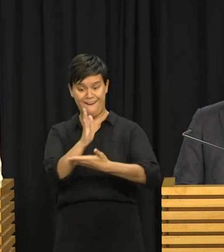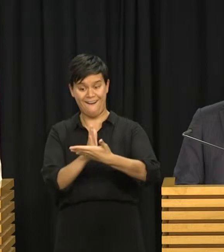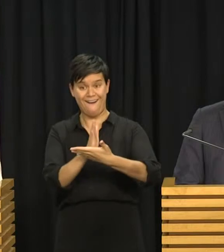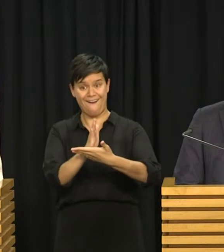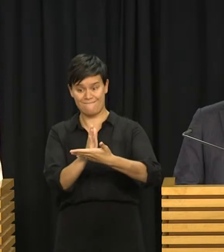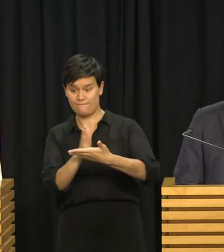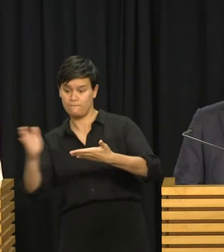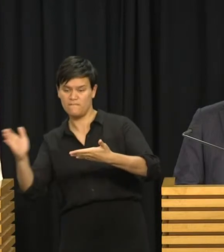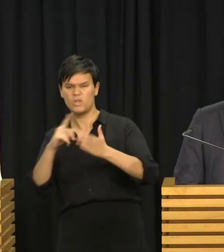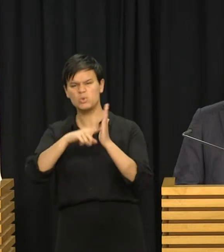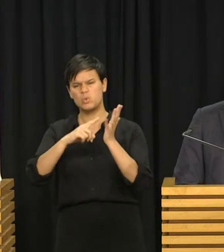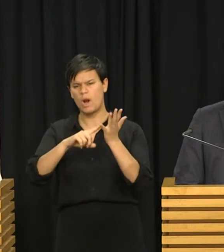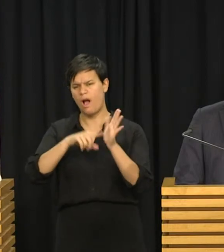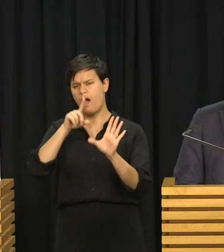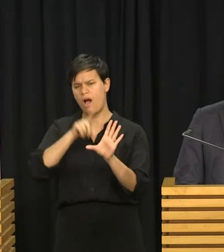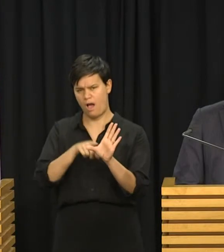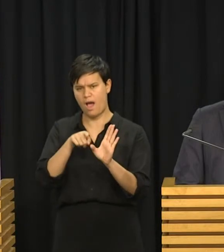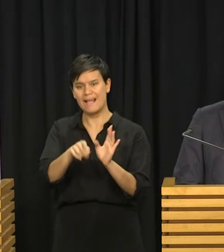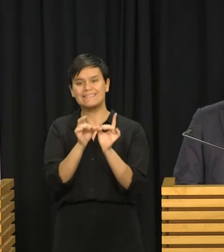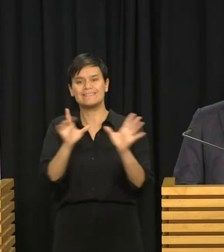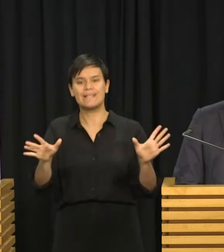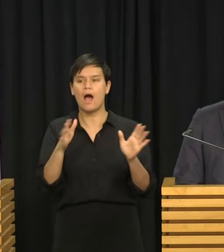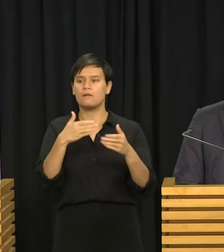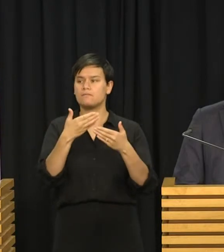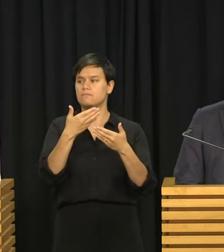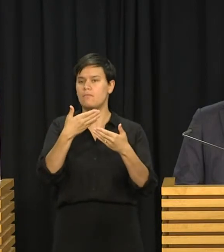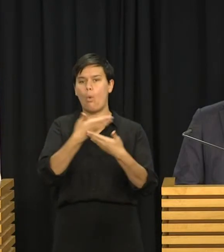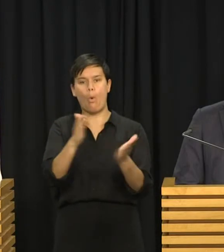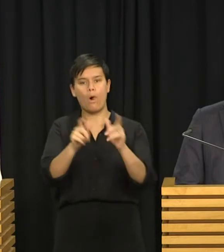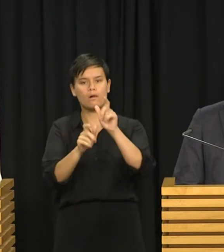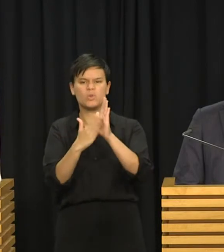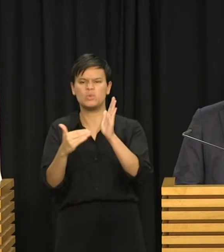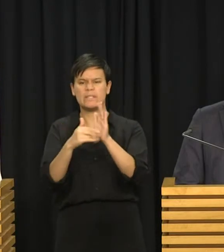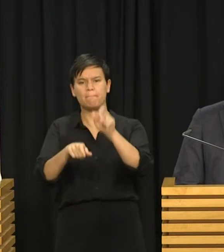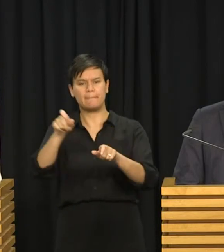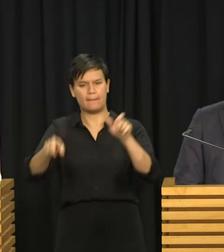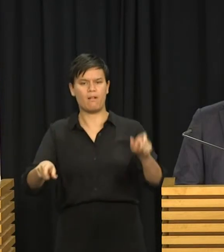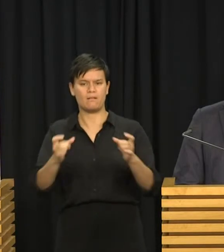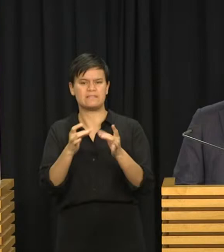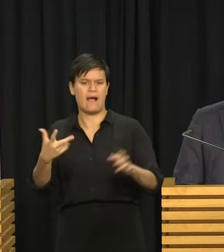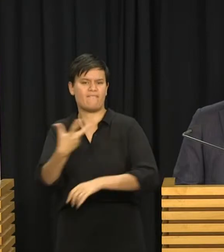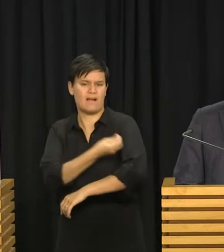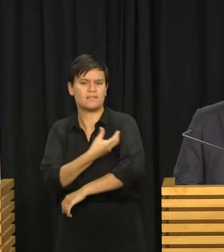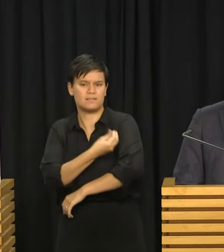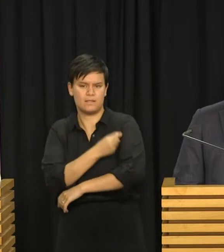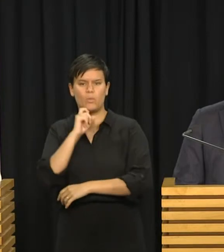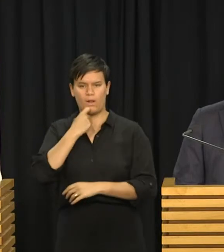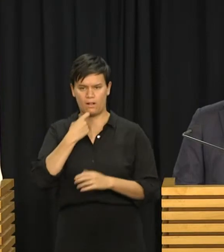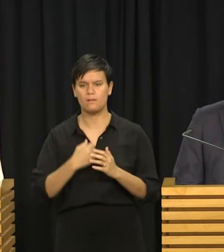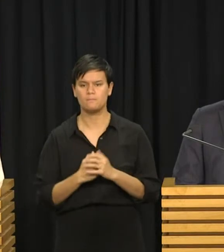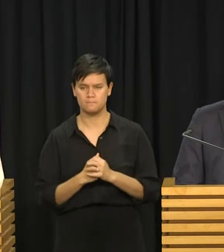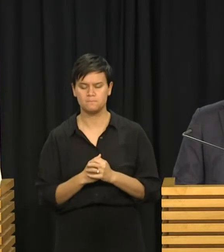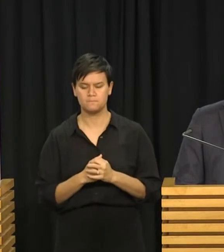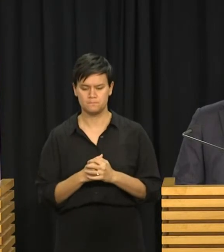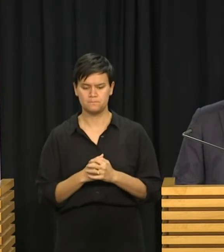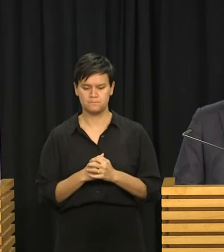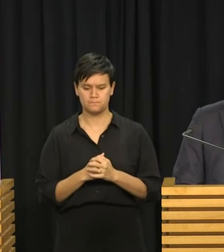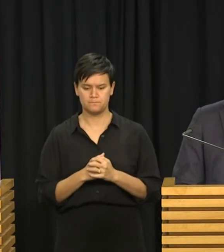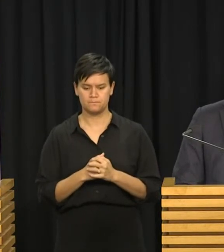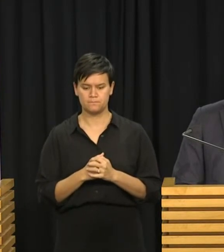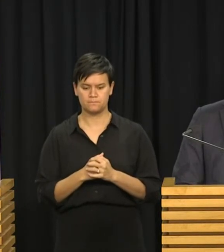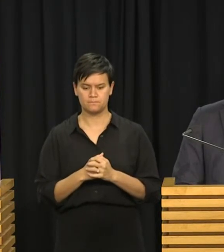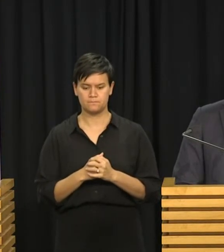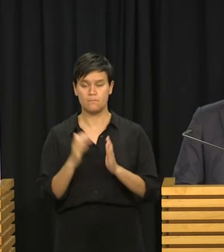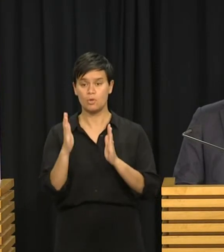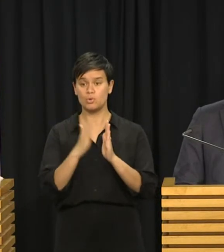to the completion point of our vaccine program as a result of Pfizer being our primary vaccination. New Zealand's